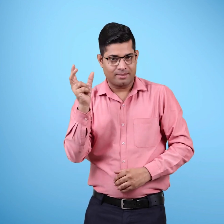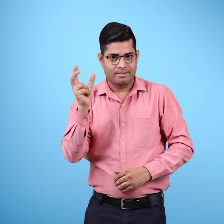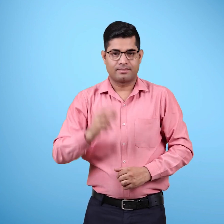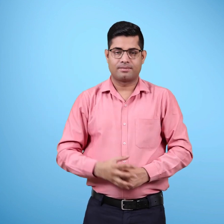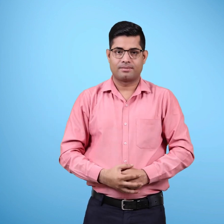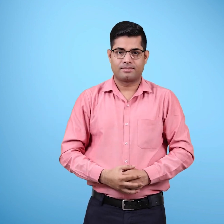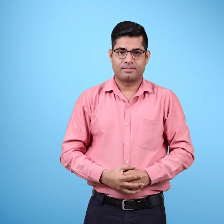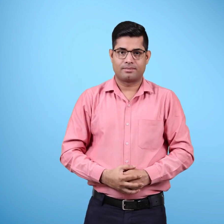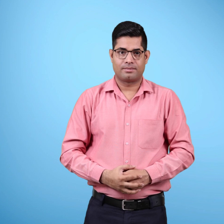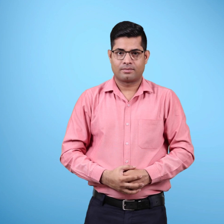Tomato,